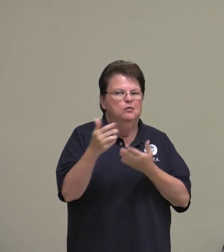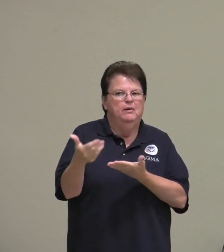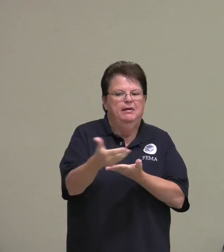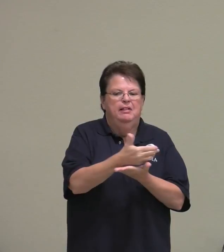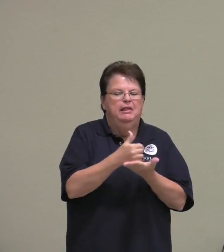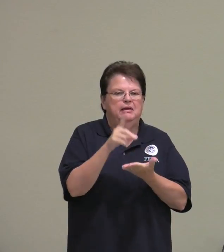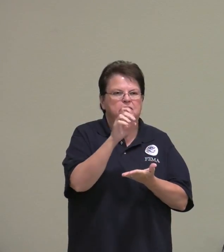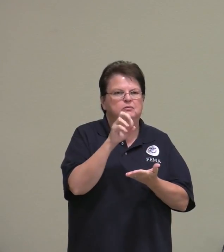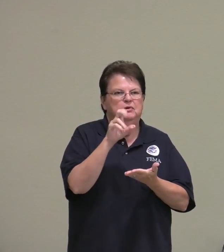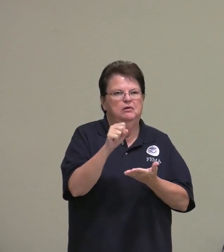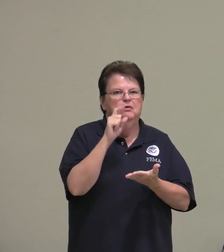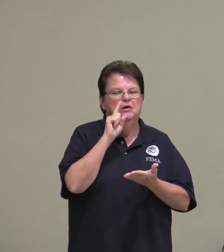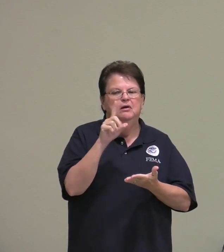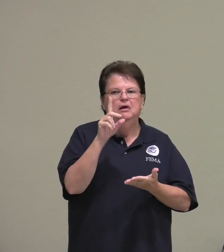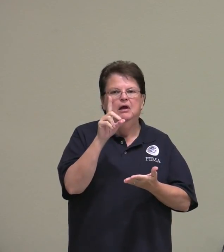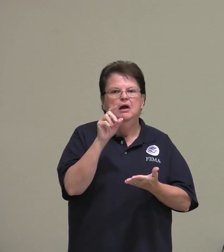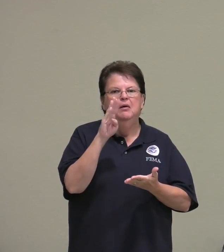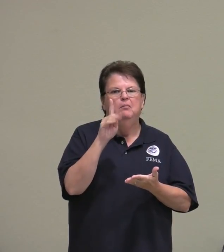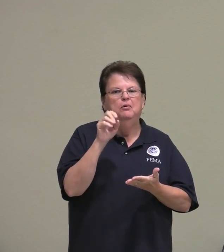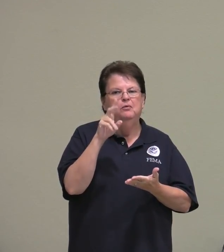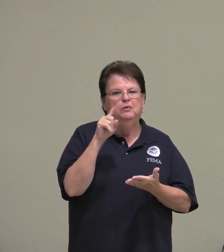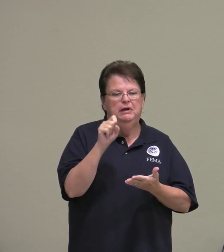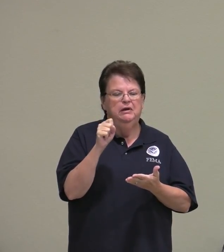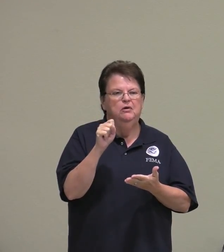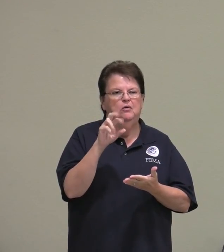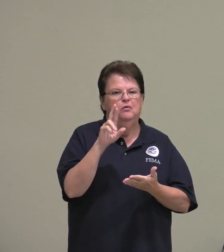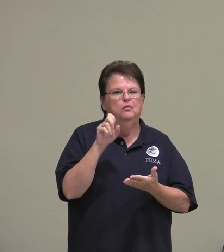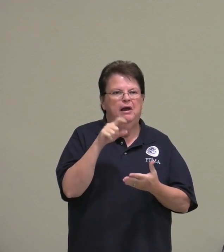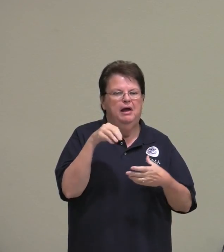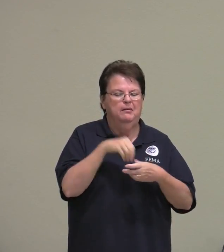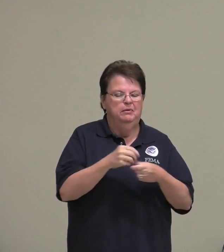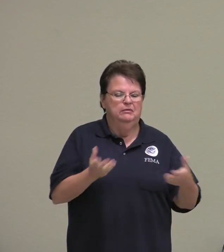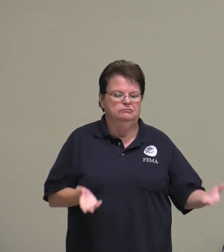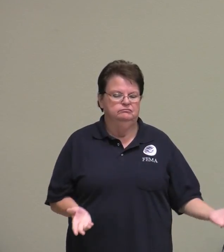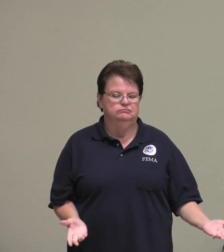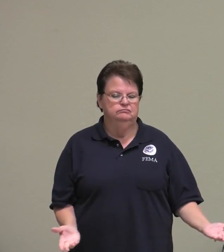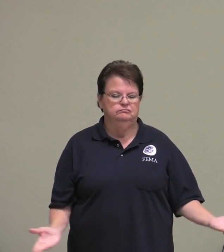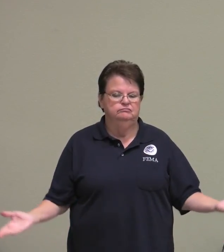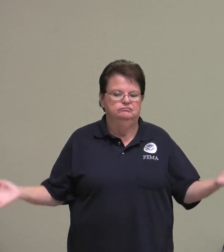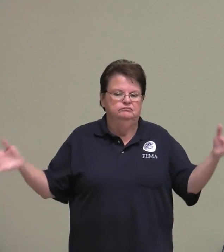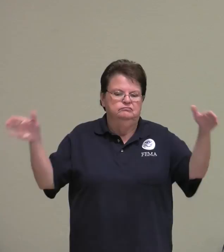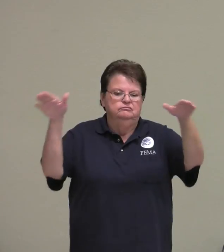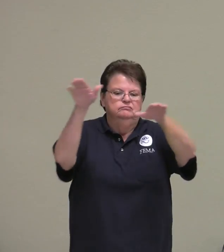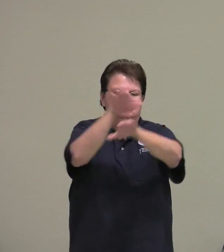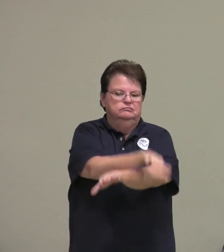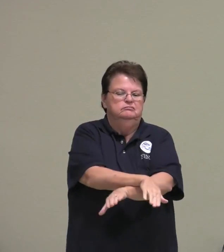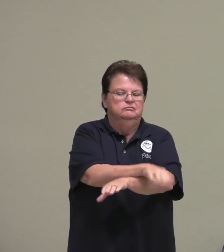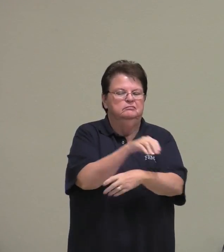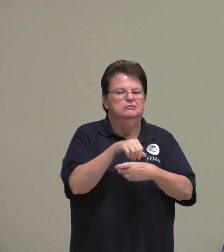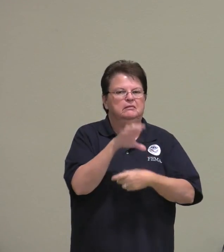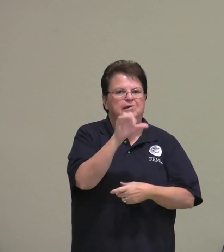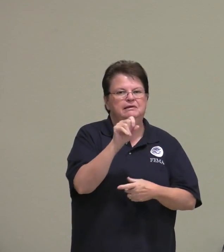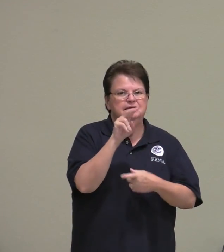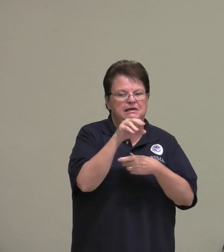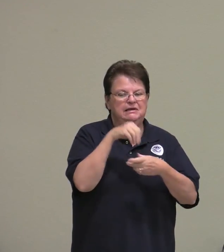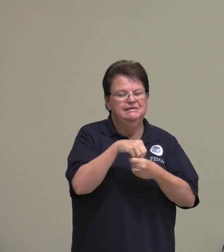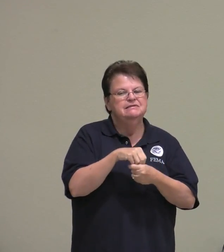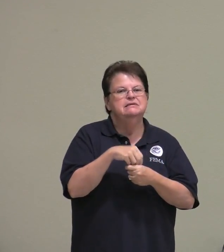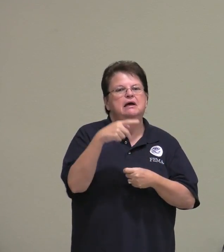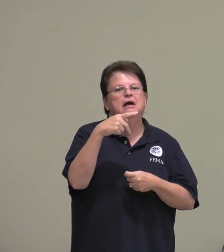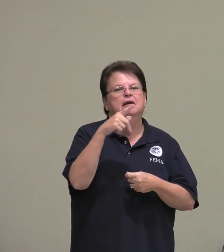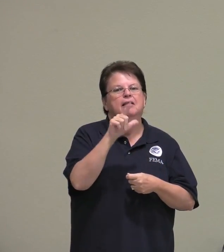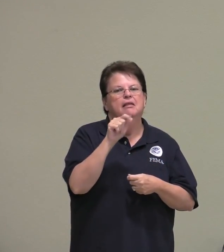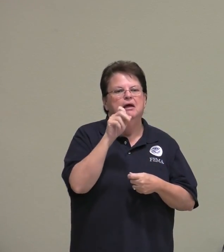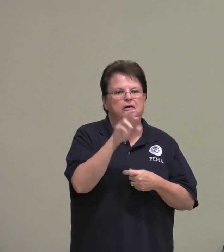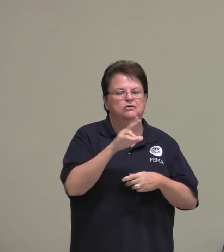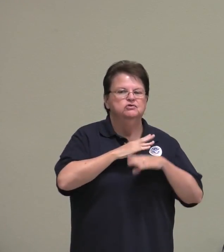debris, we do what's called a burrito wrap in our dump trucks. So all the material is contained inside a plastic liner